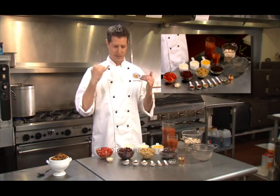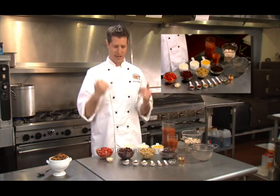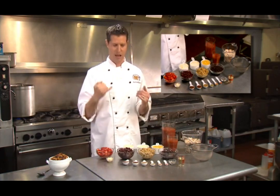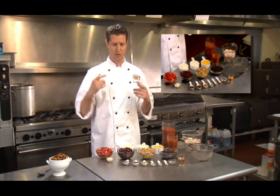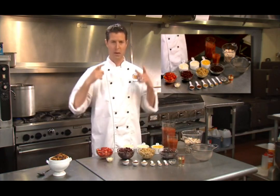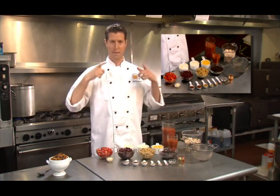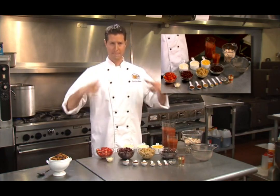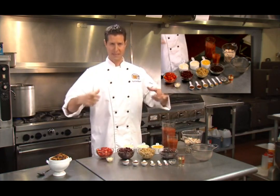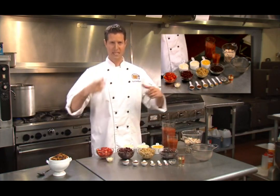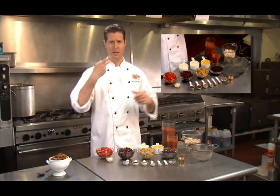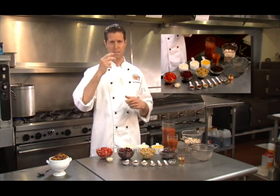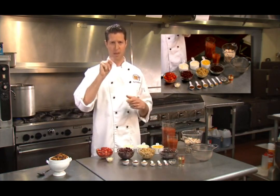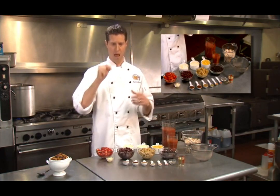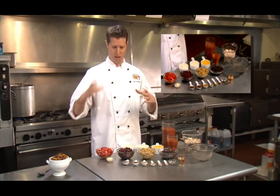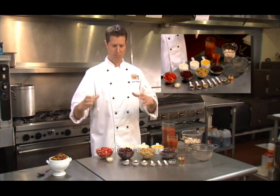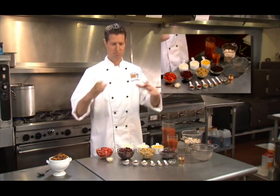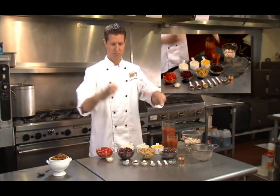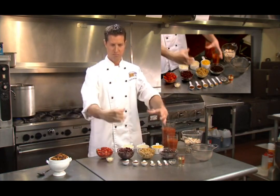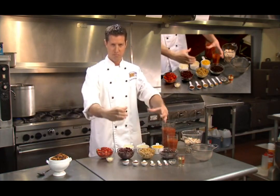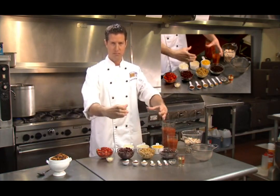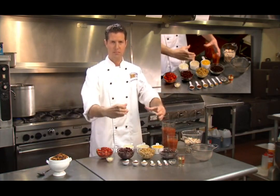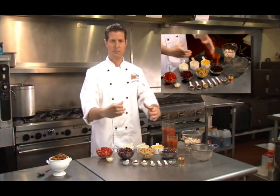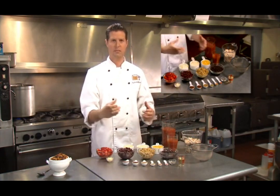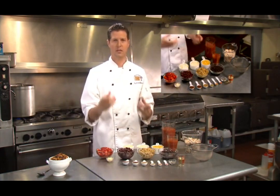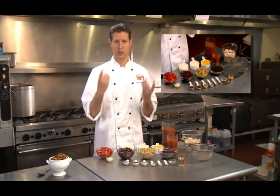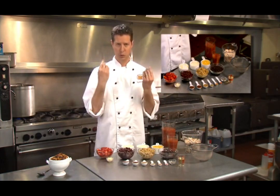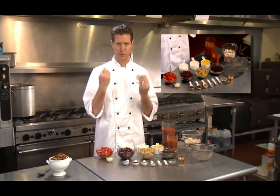Pour 2 tablespoons of oil into a large pot.